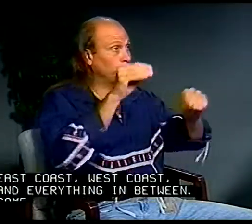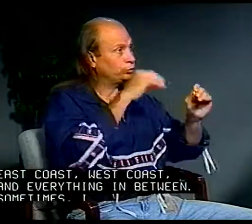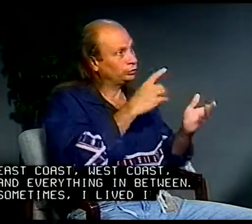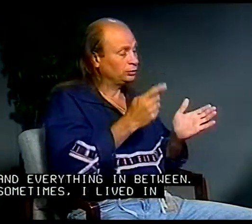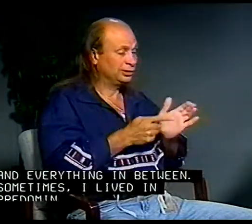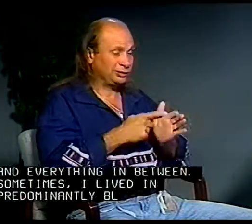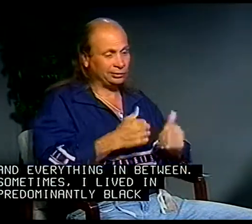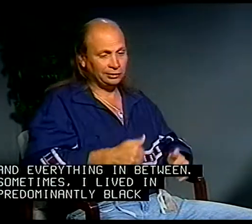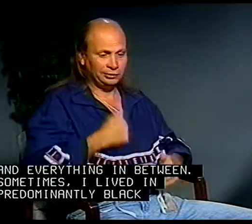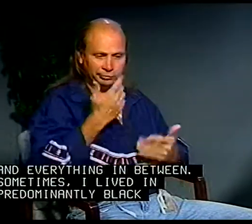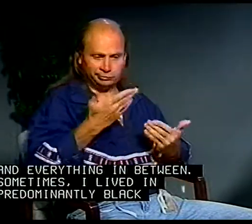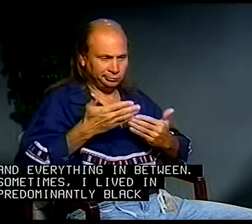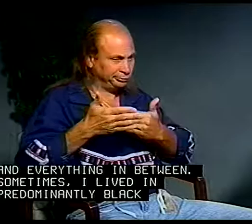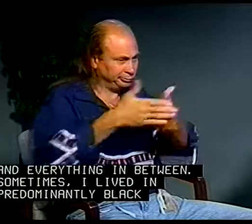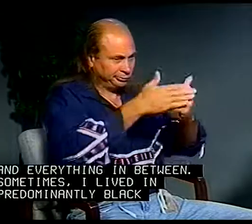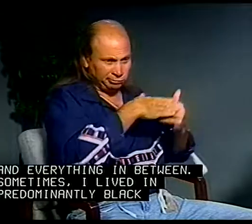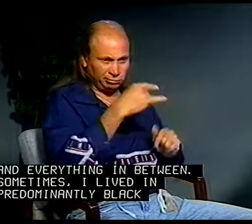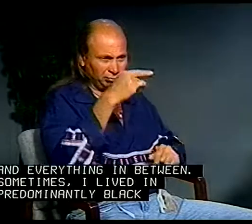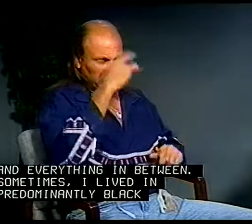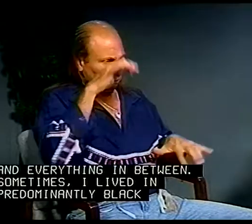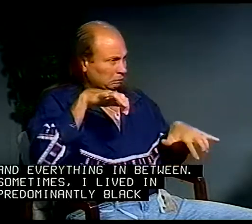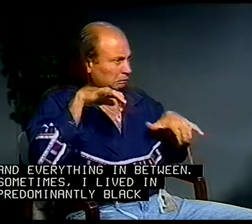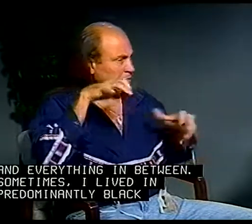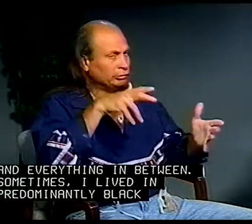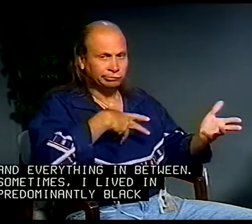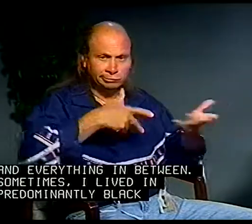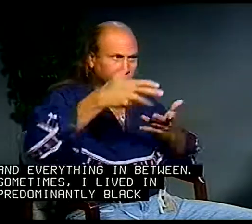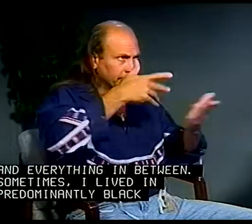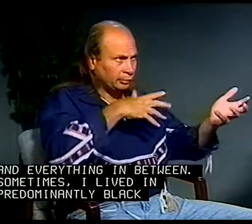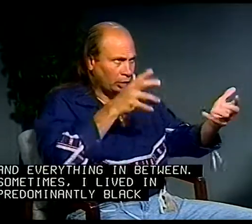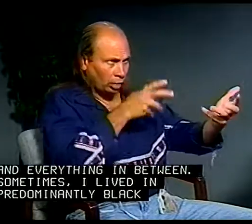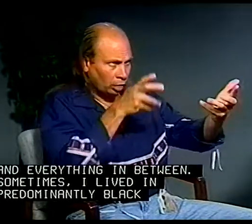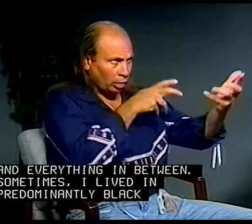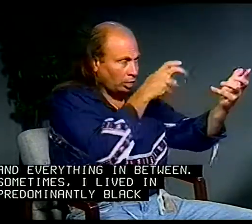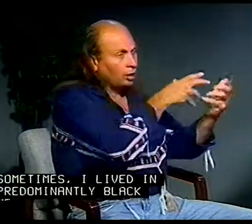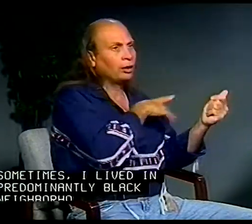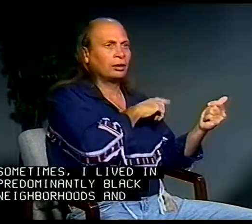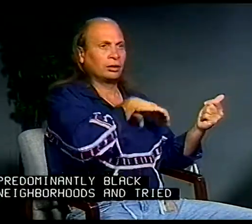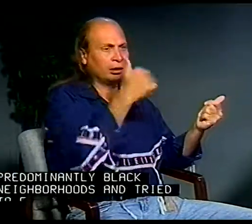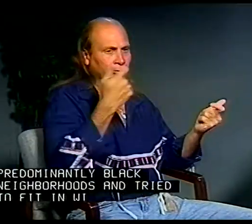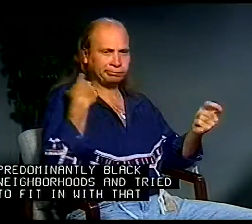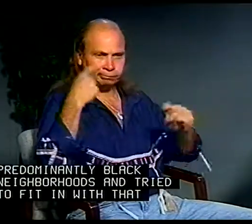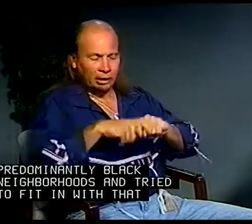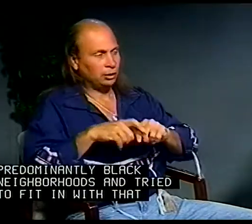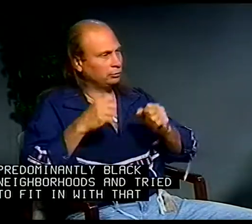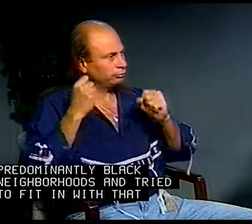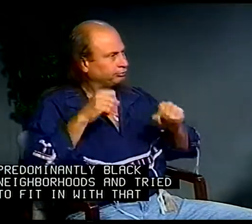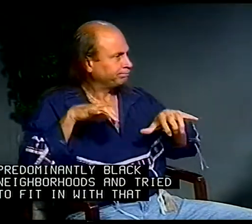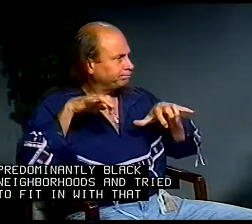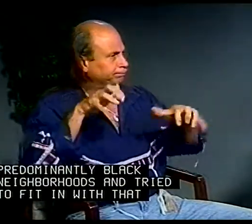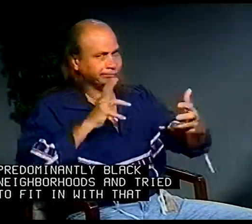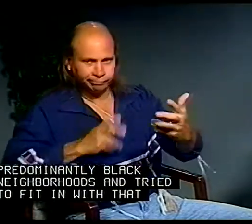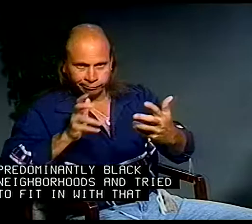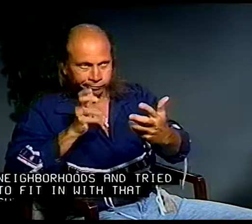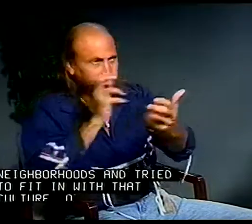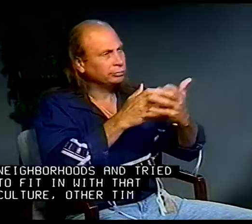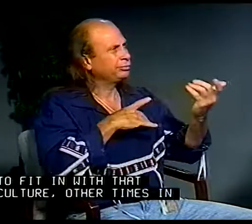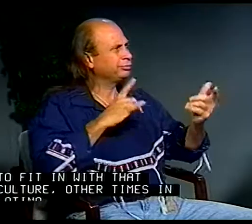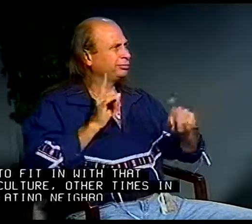Coast, and everything in between. Sometimes I lived in predominantly black neighborhoods and tried to fit in with that